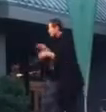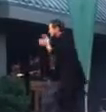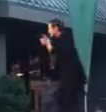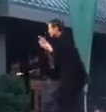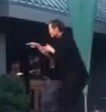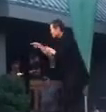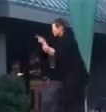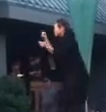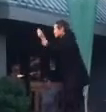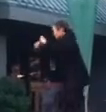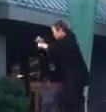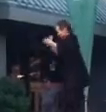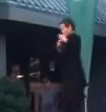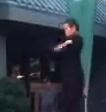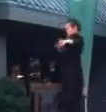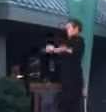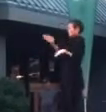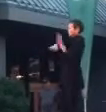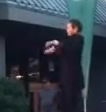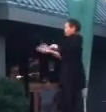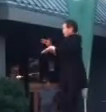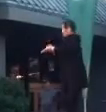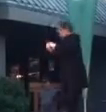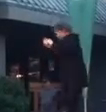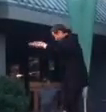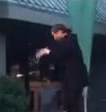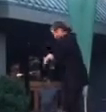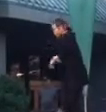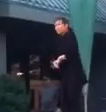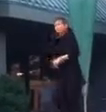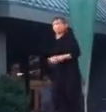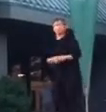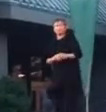Me? Yes. Pack your belongings, all your clothes. Come on.